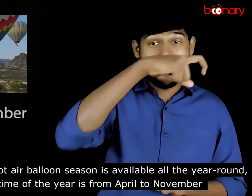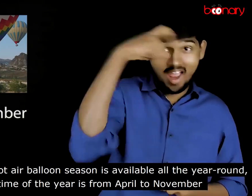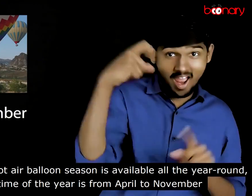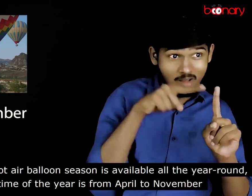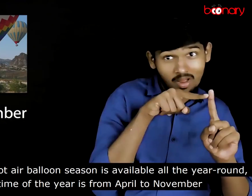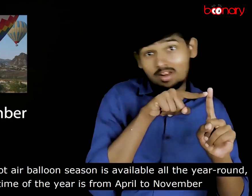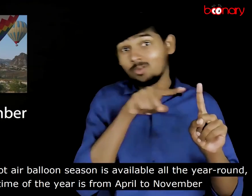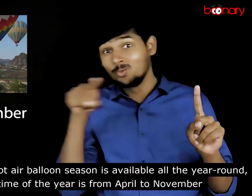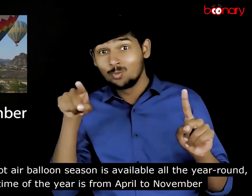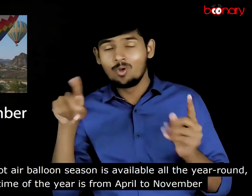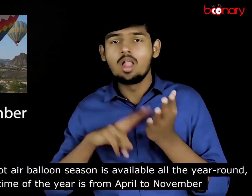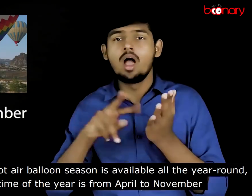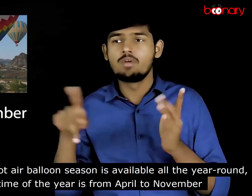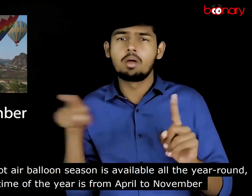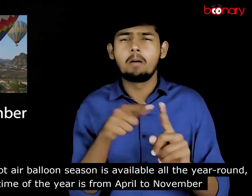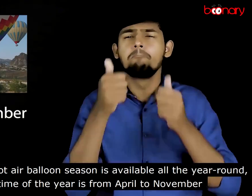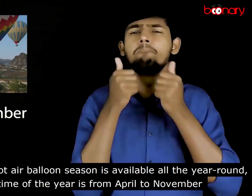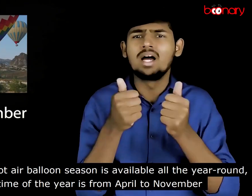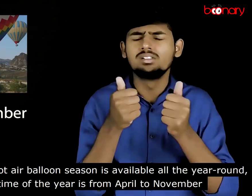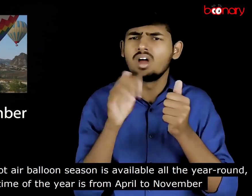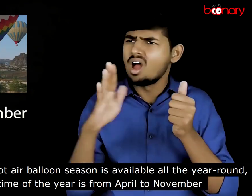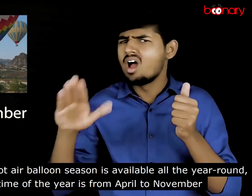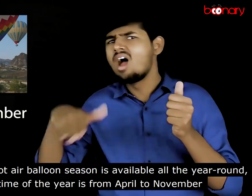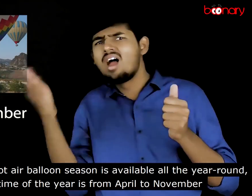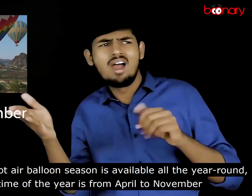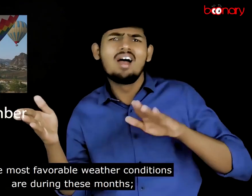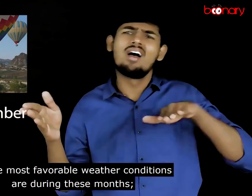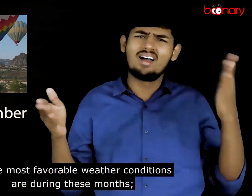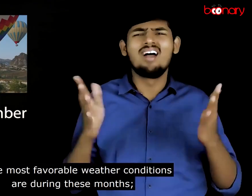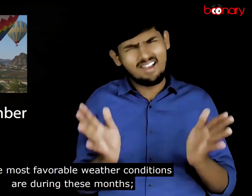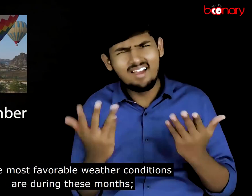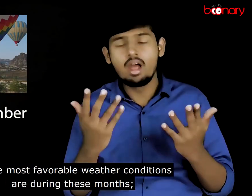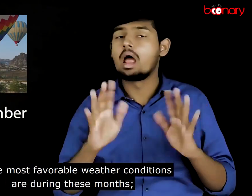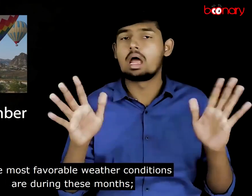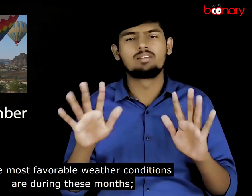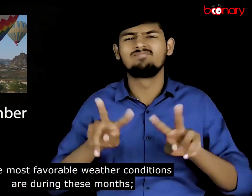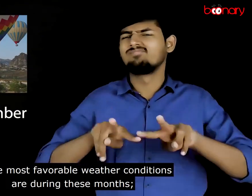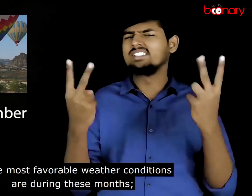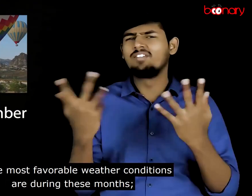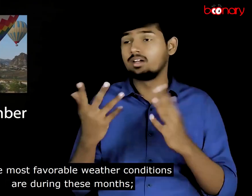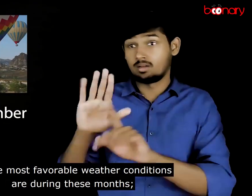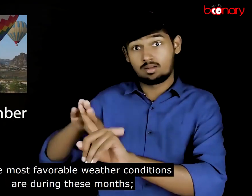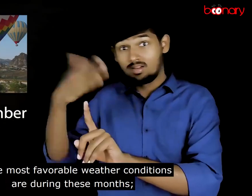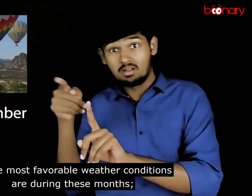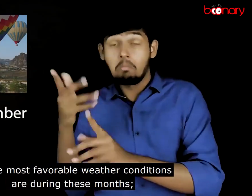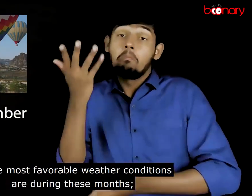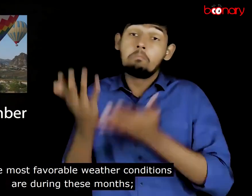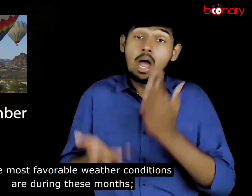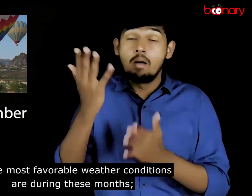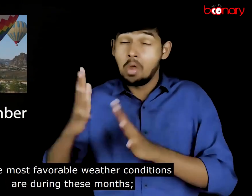year is from April to November, as the most favorable weather conditions are during these